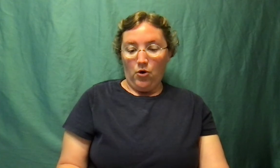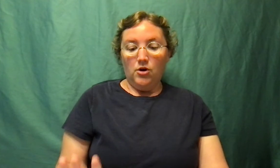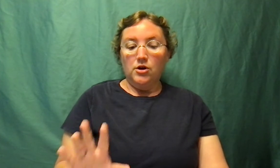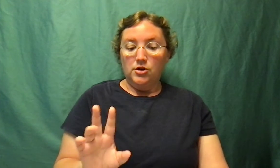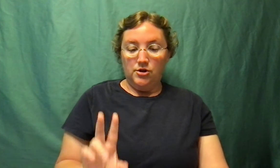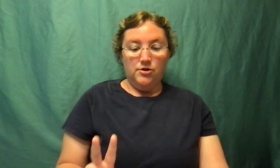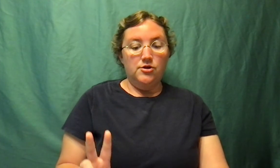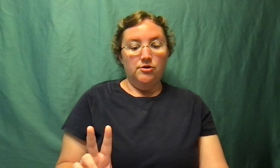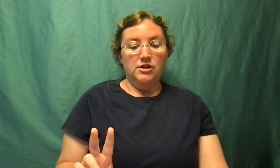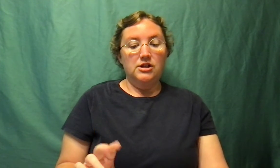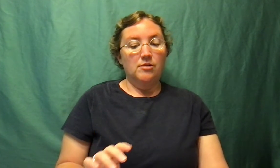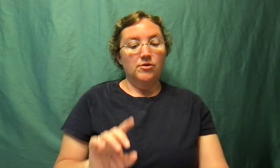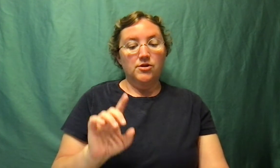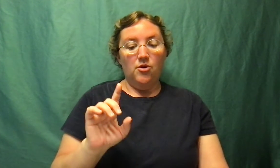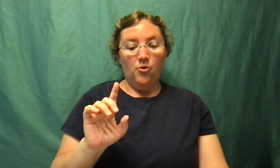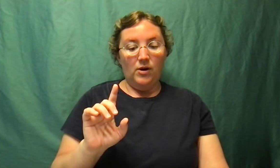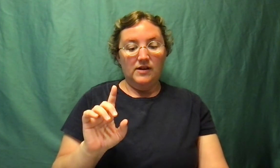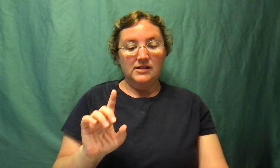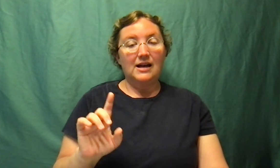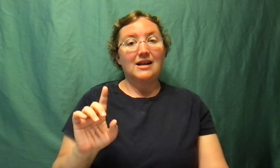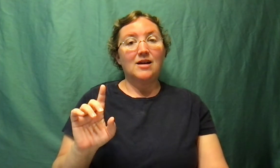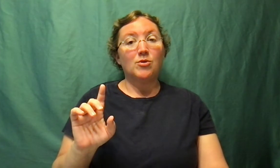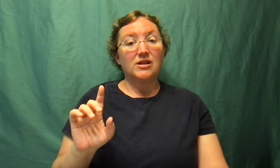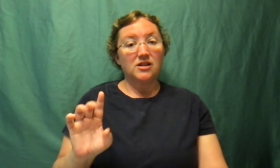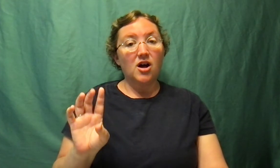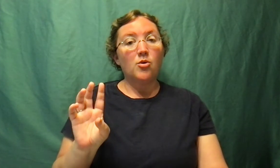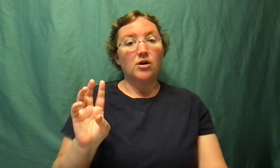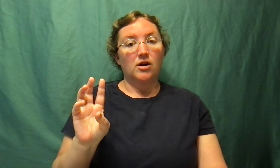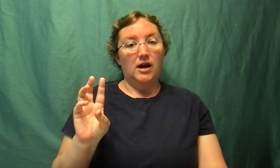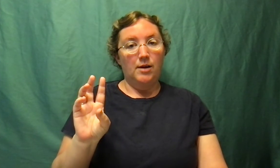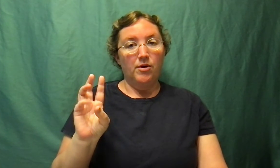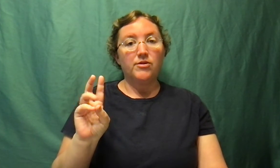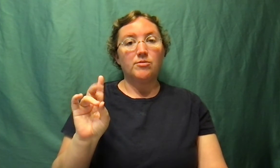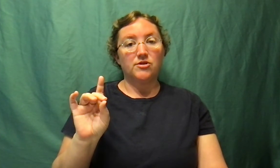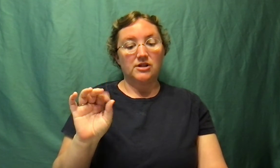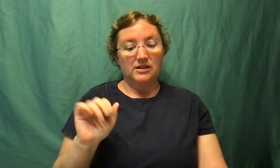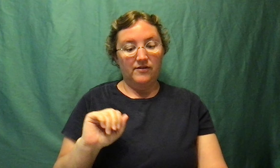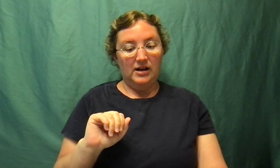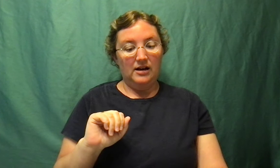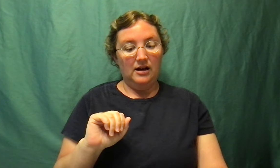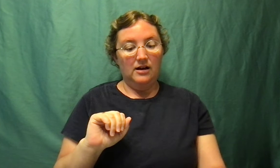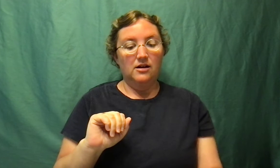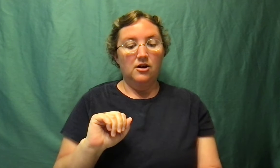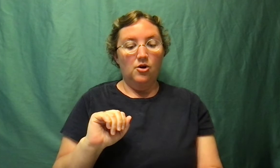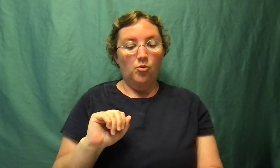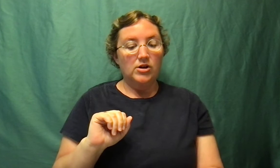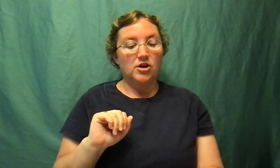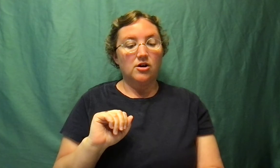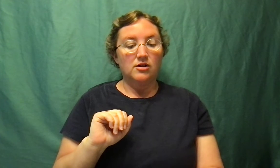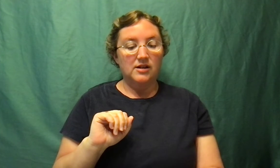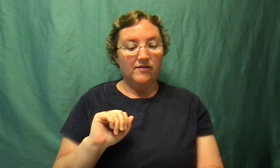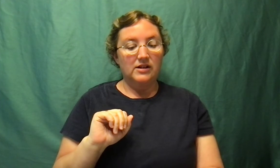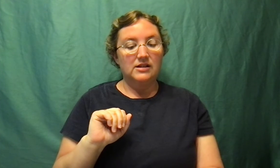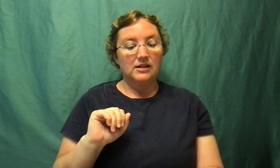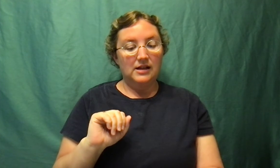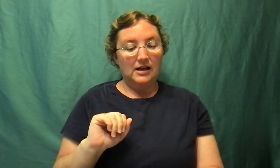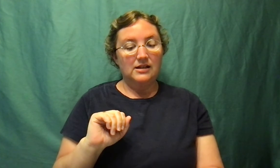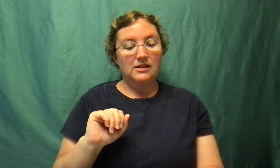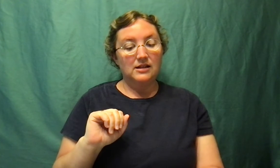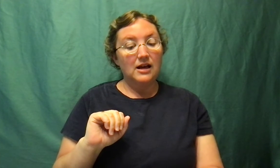For two-digit numbers, when the second number is lower and both numbers are 6, 7, 8, and 9, which are 76, 86,